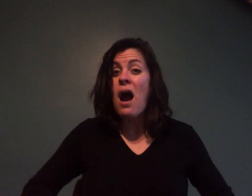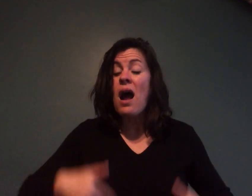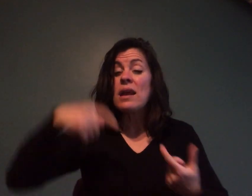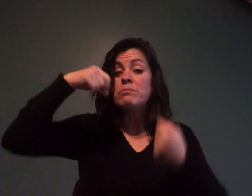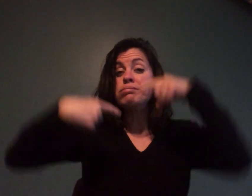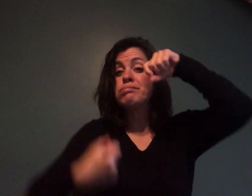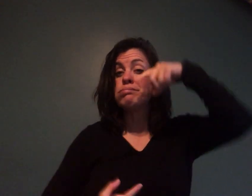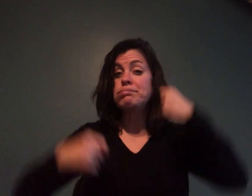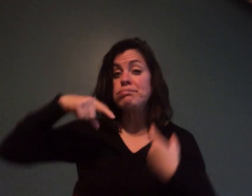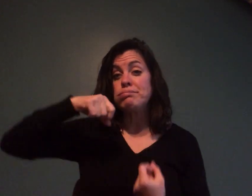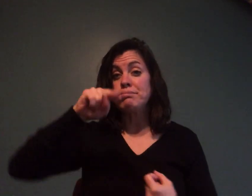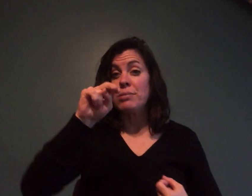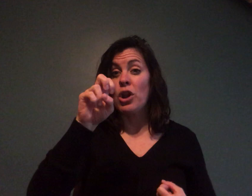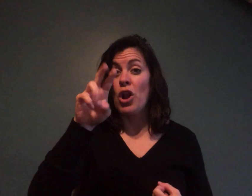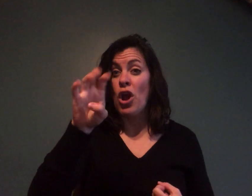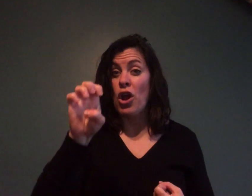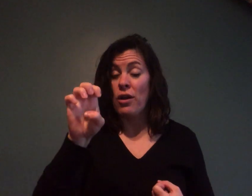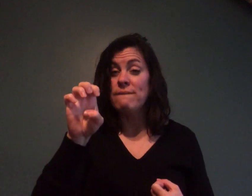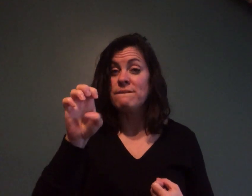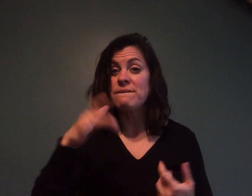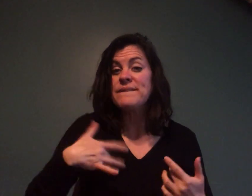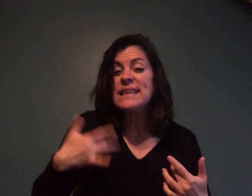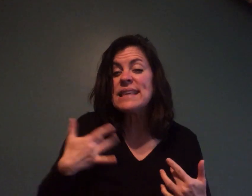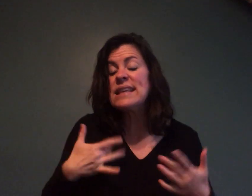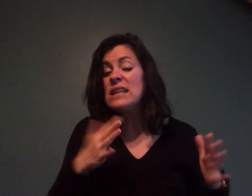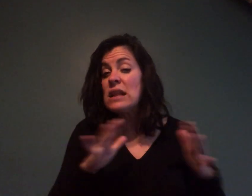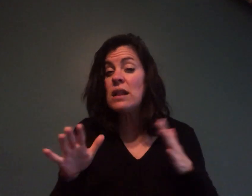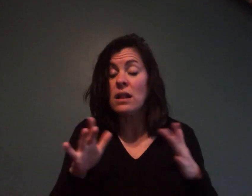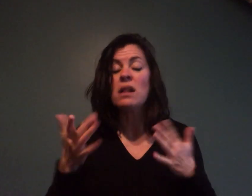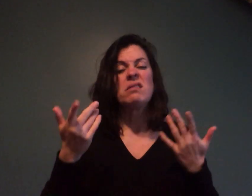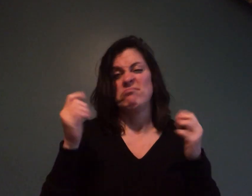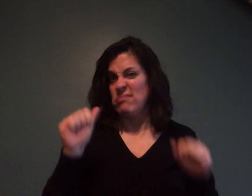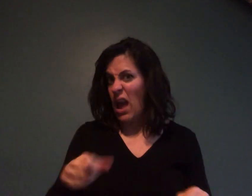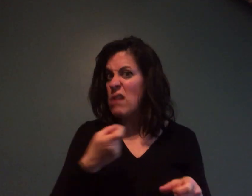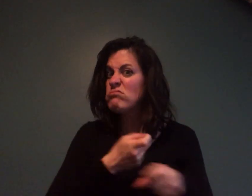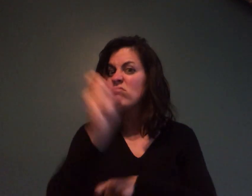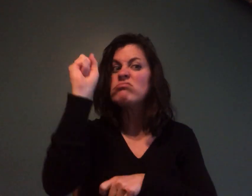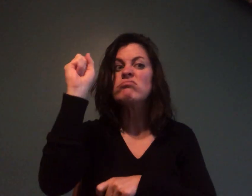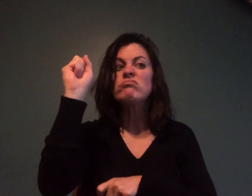result. All right. So, Sam, if you die using the tool, let me know, okay?